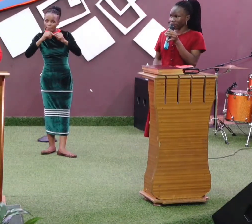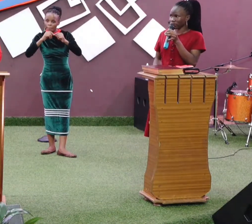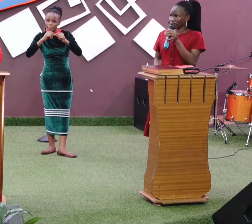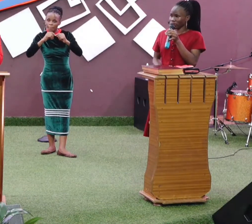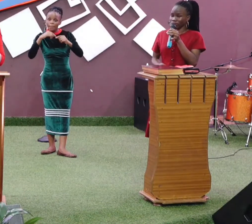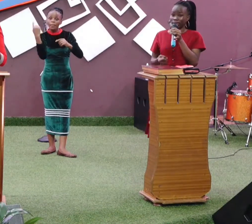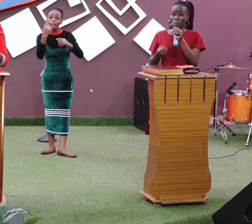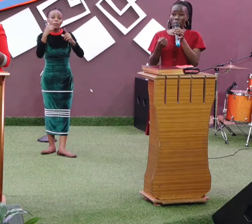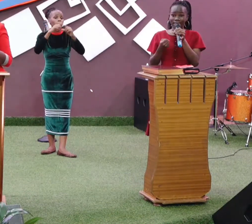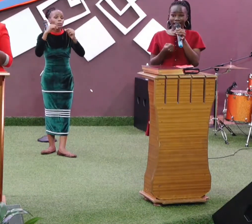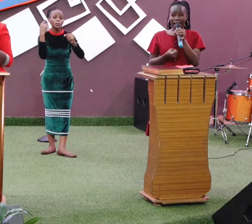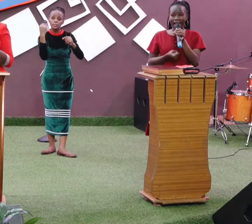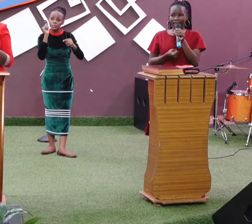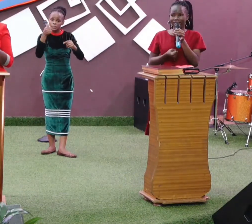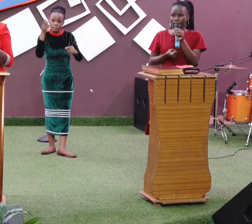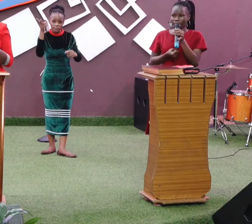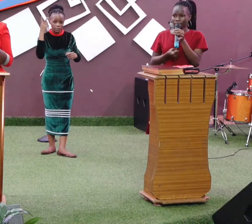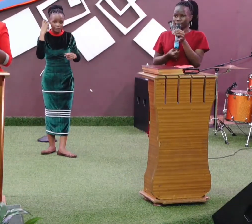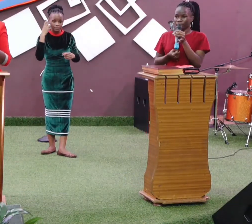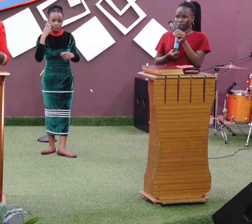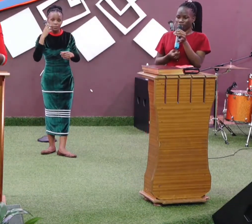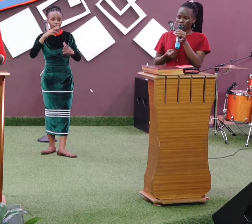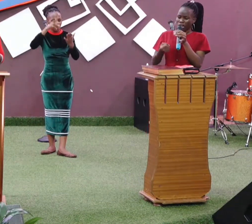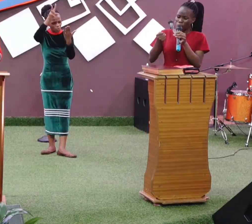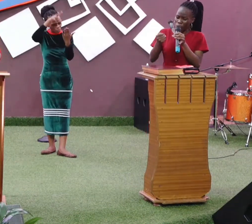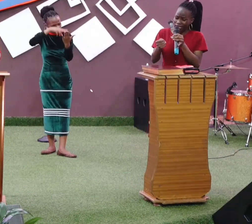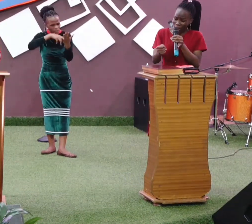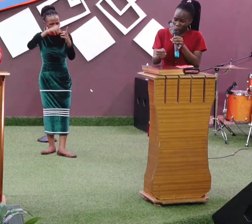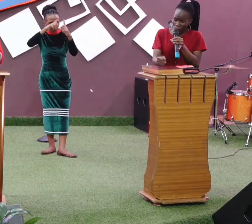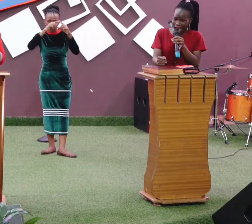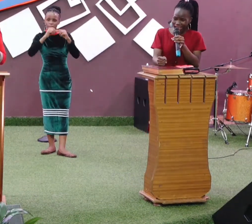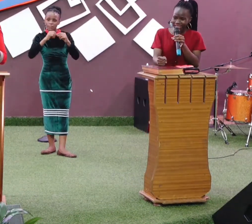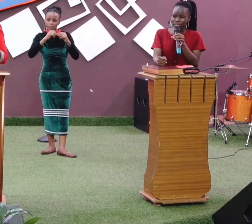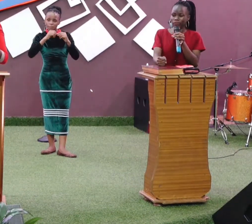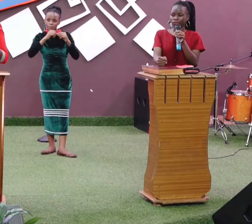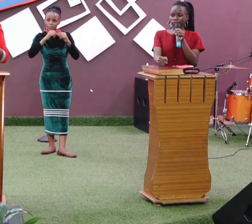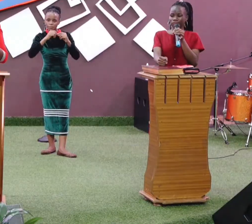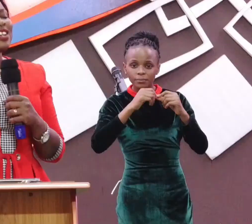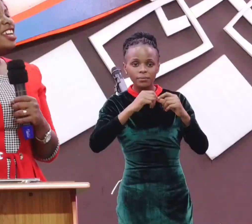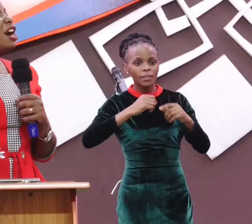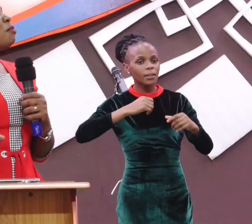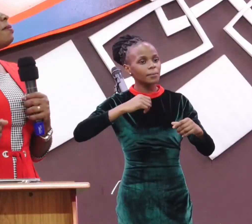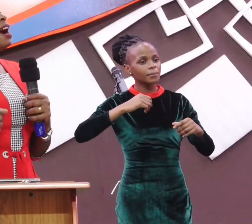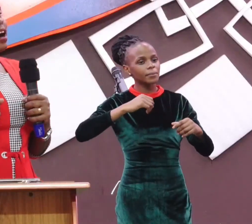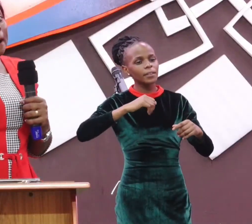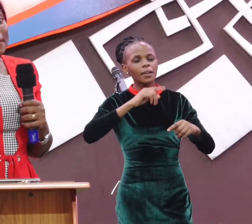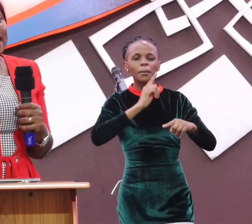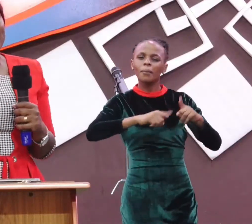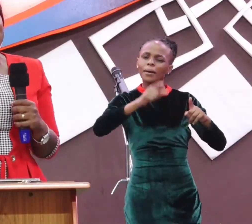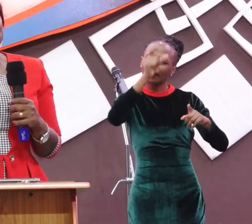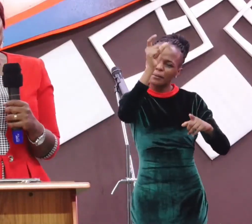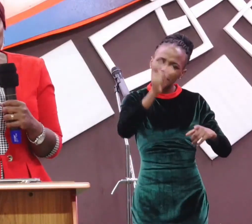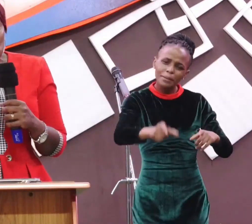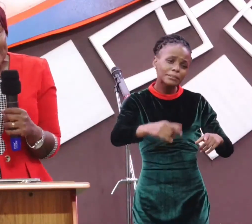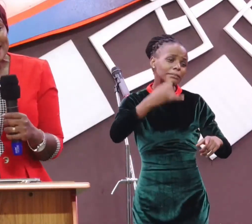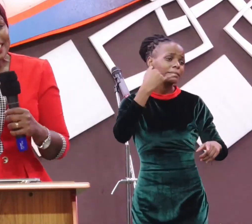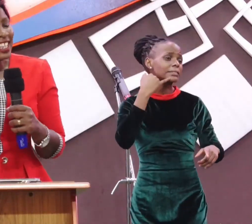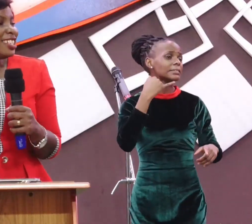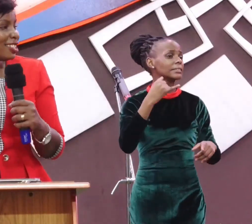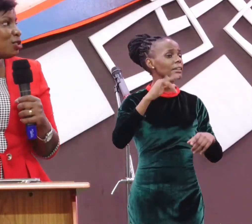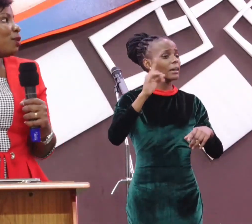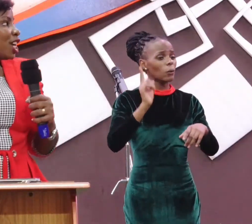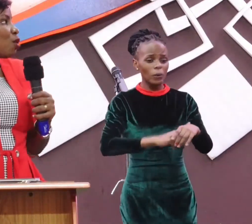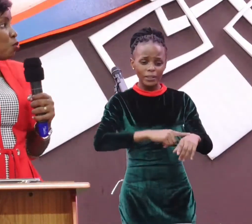Yebigambo byenawulira. Those are the words I heard. Some ekigambo. Read the word. kole na yenga gweba ngamba ngandi